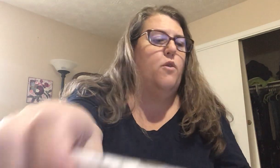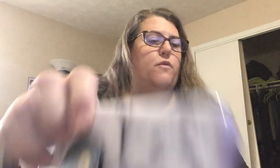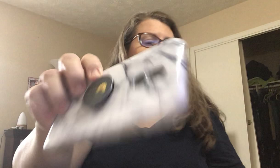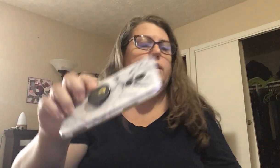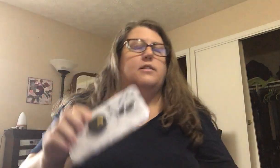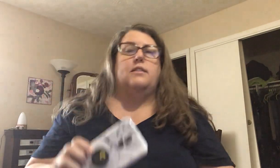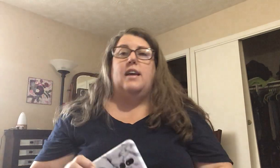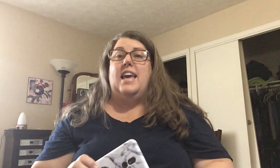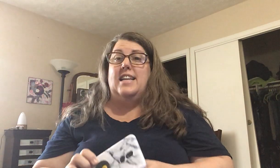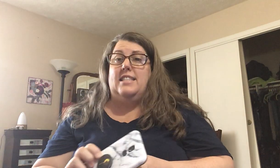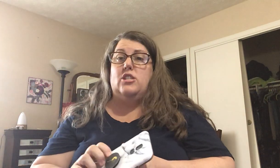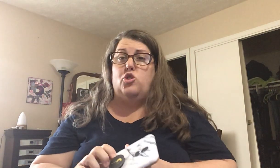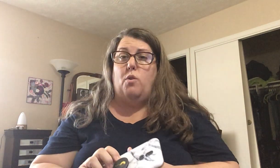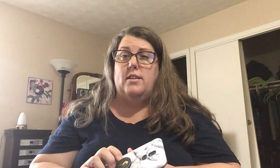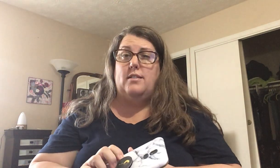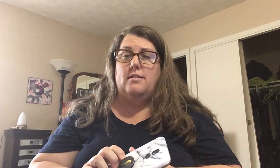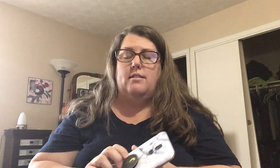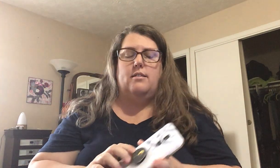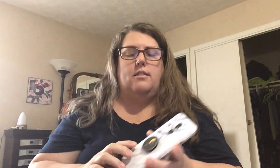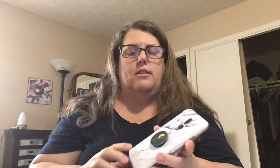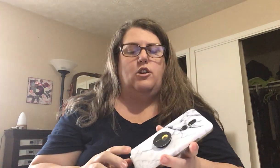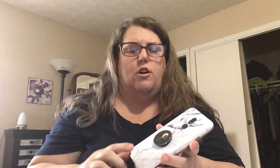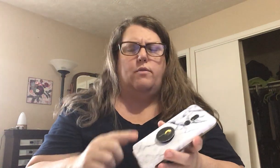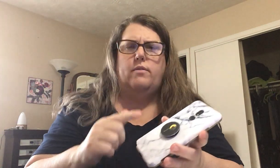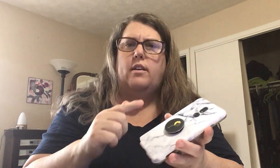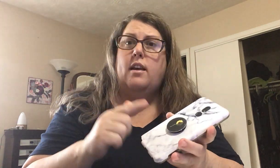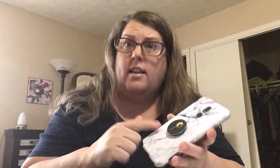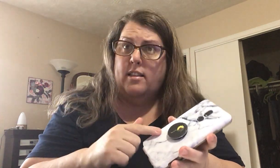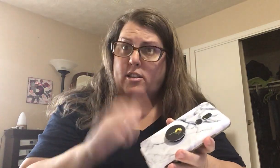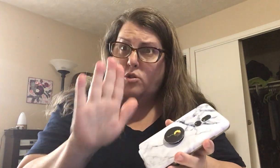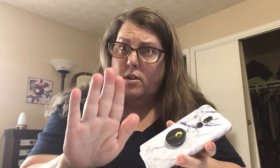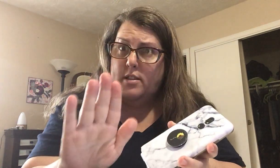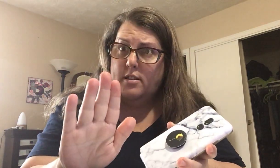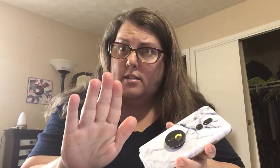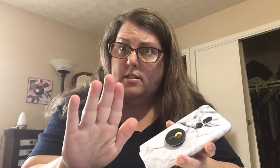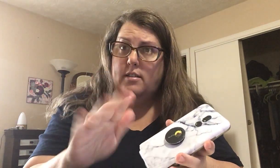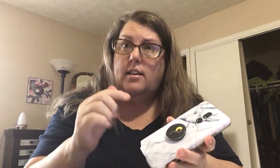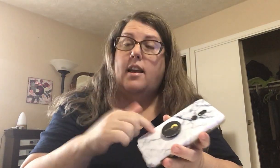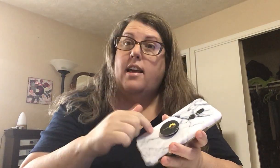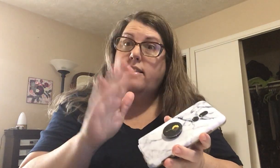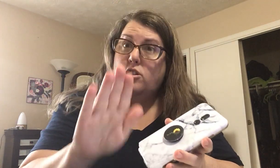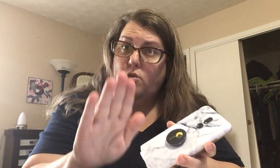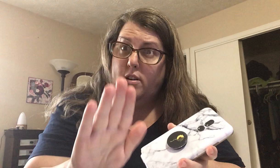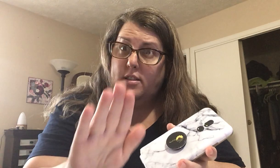phone for this. Is this yours? You go, this yours? This yours?